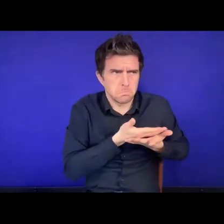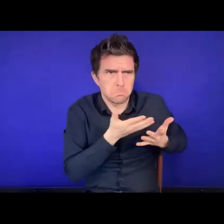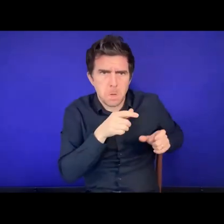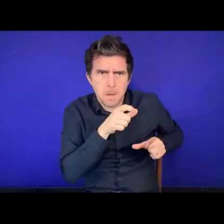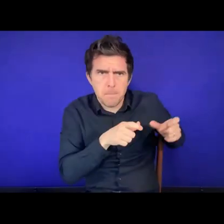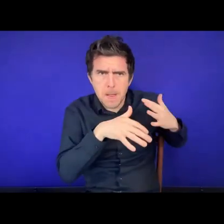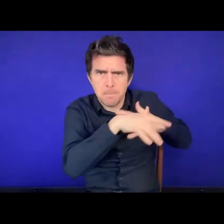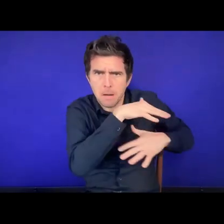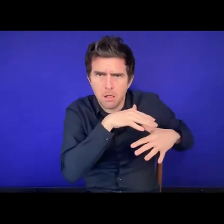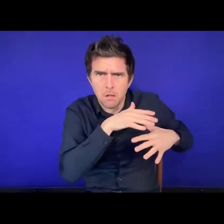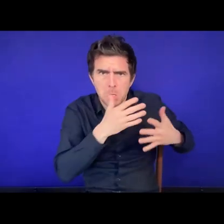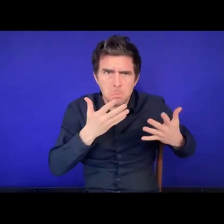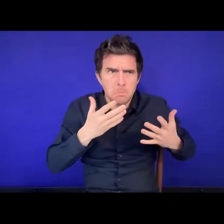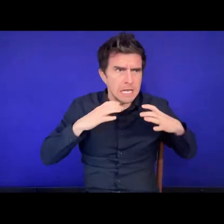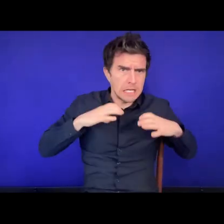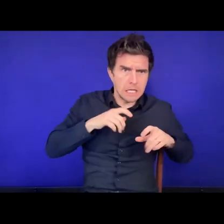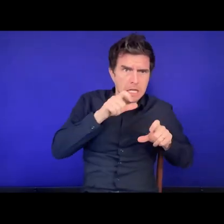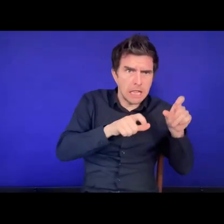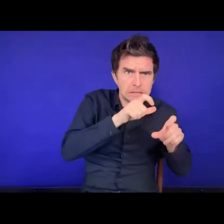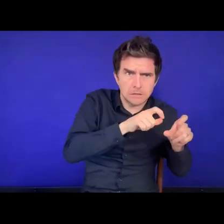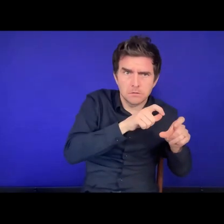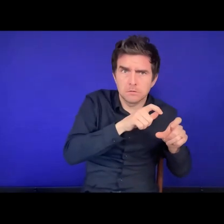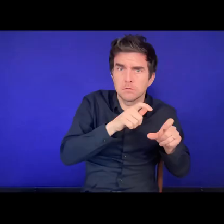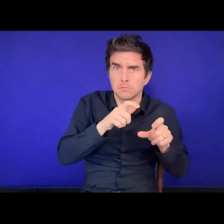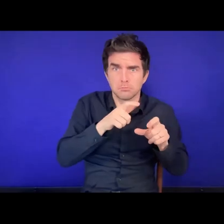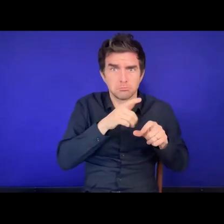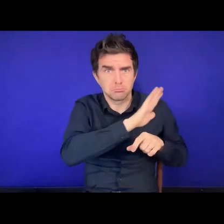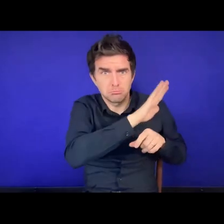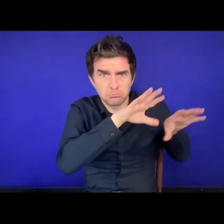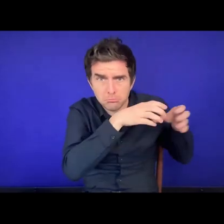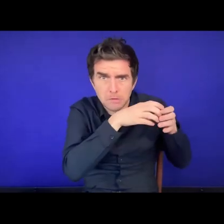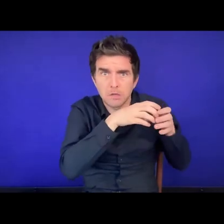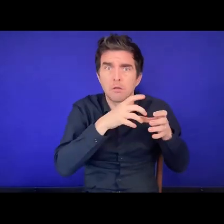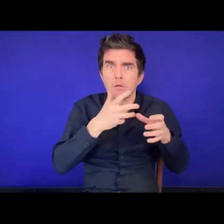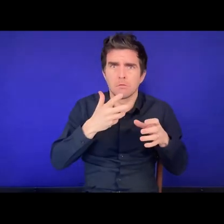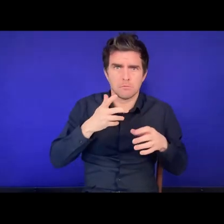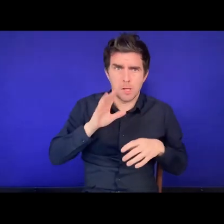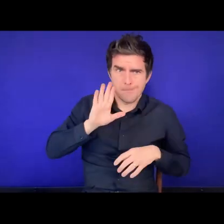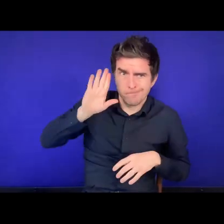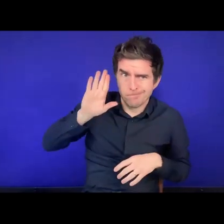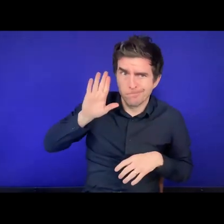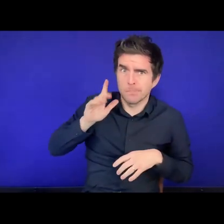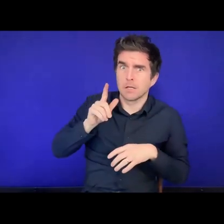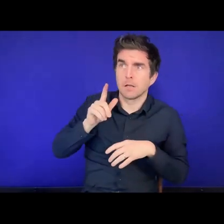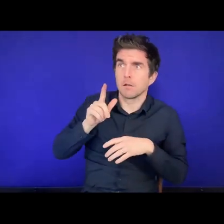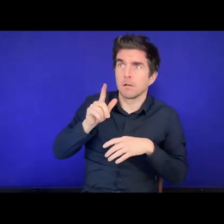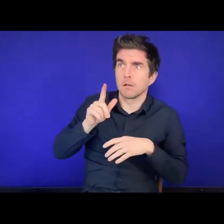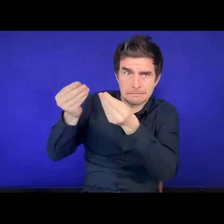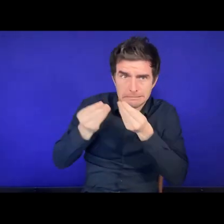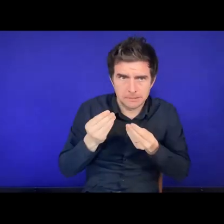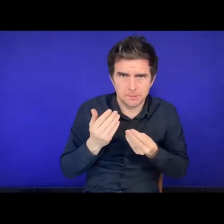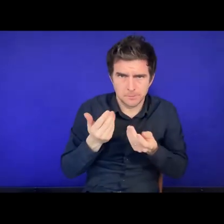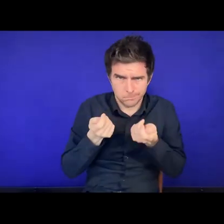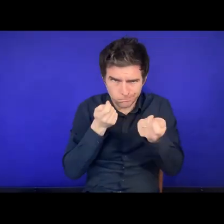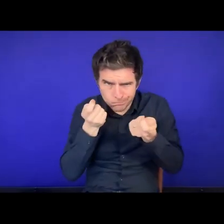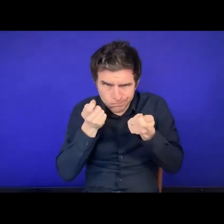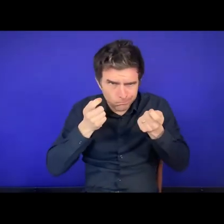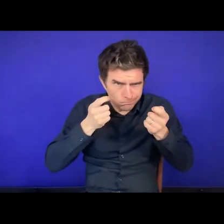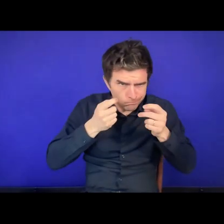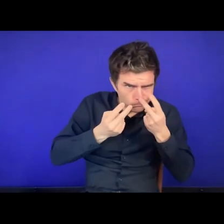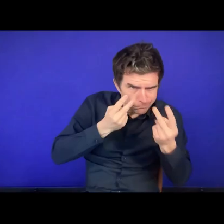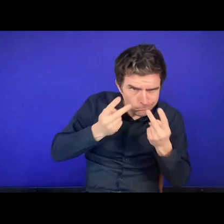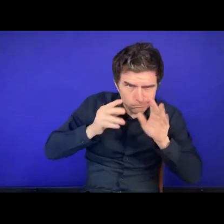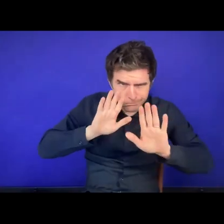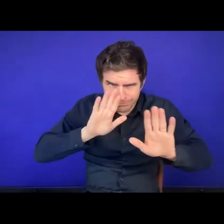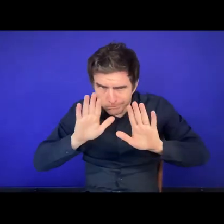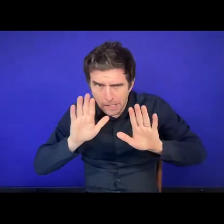data get used. And also overall, it's a question of balance. The more we have the involvement of citizens and